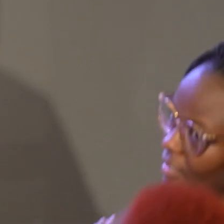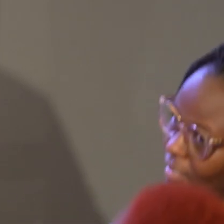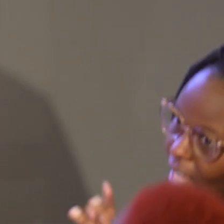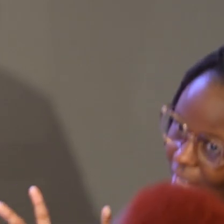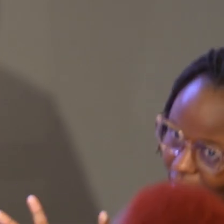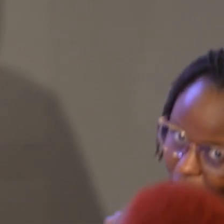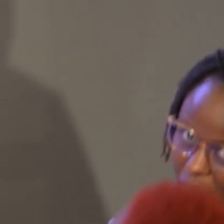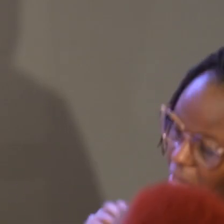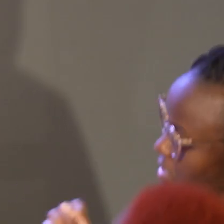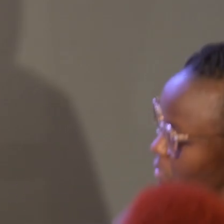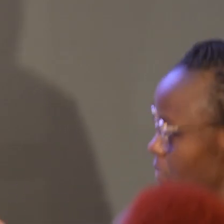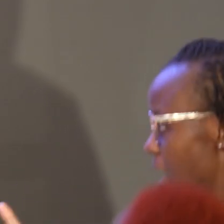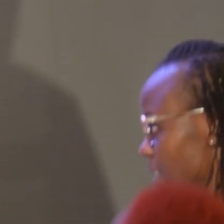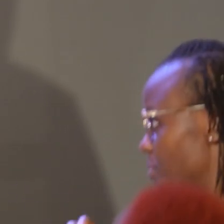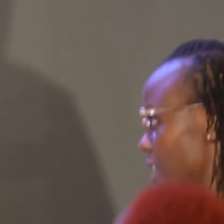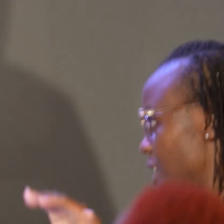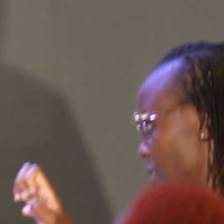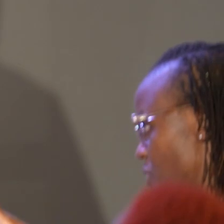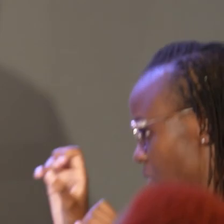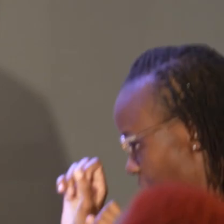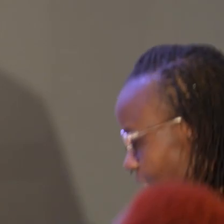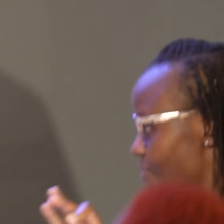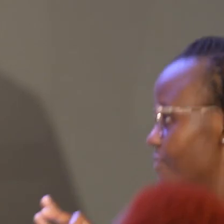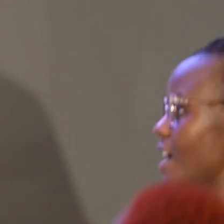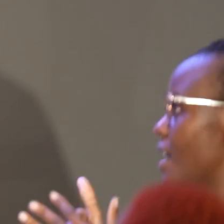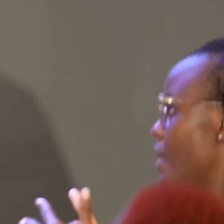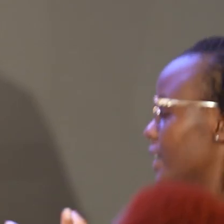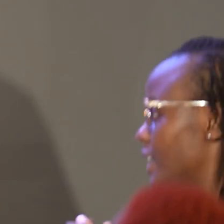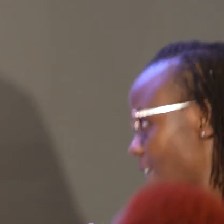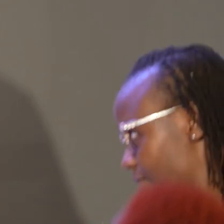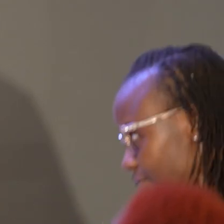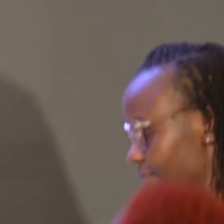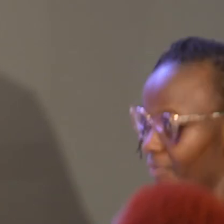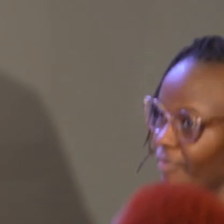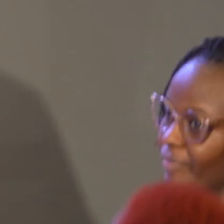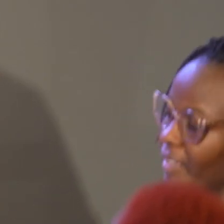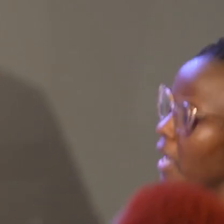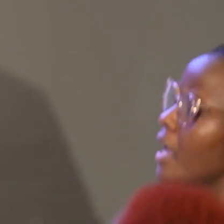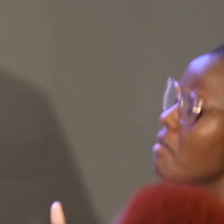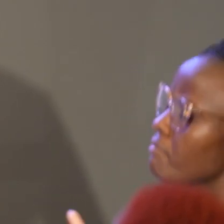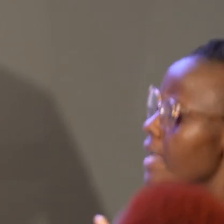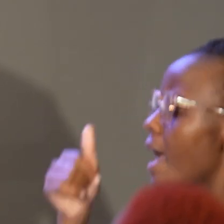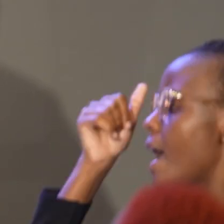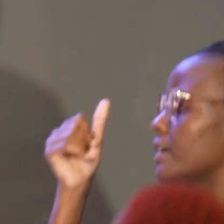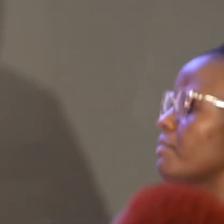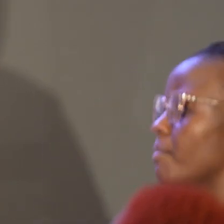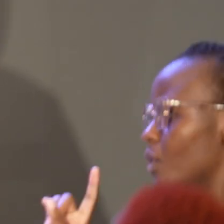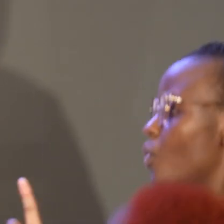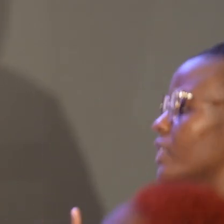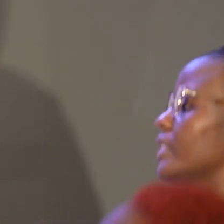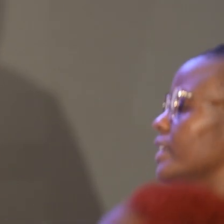acceptable in the European market based on existing standards and regulations, it reminded me of one